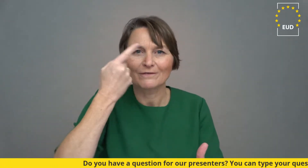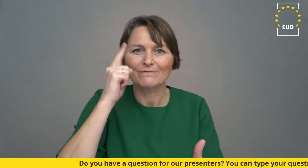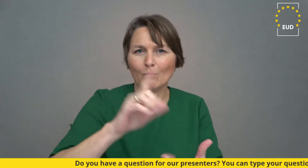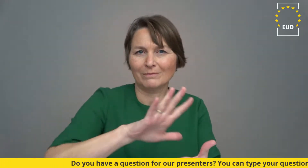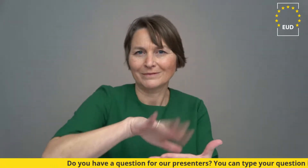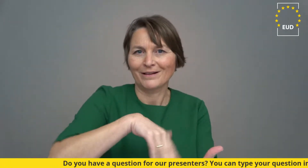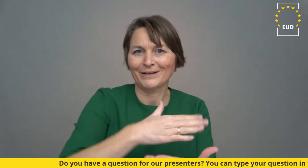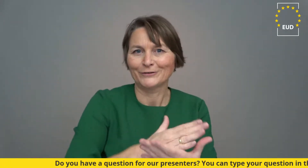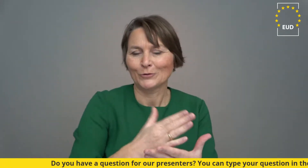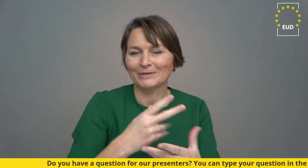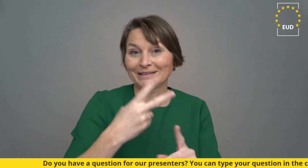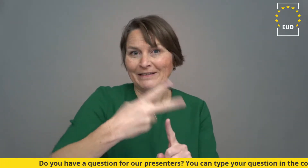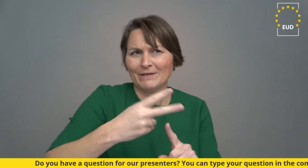lastly,